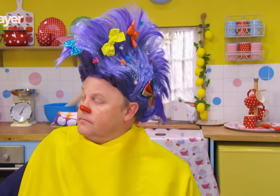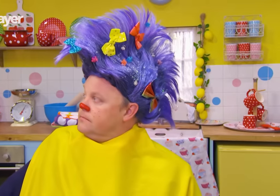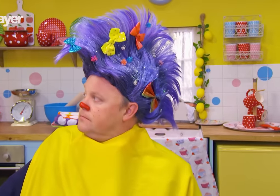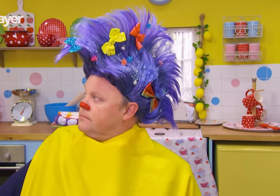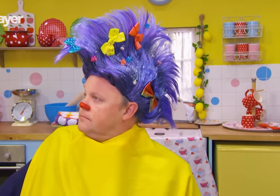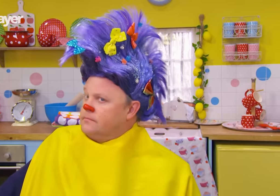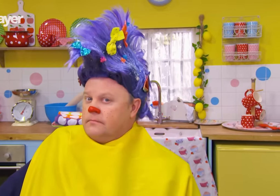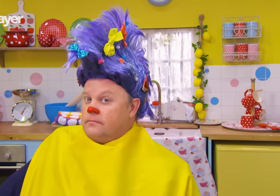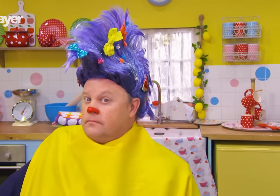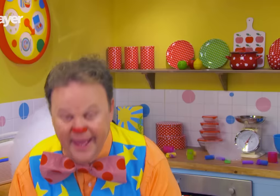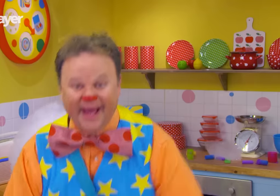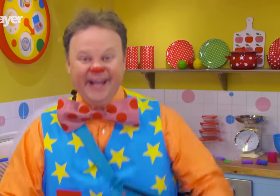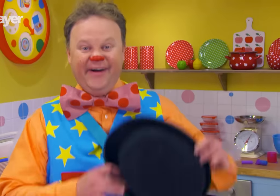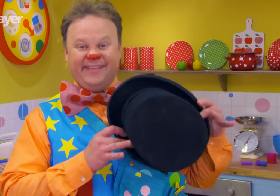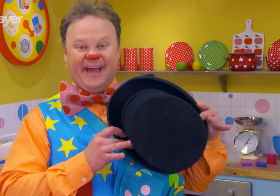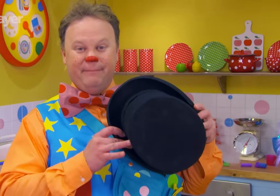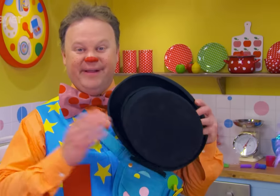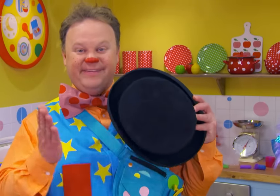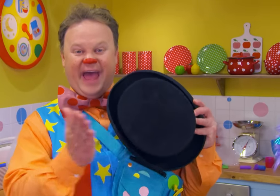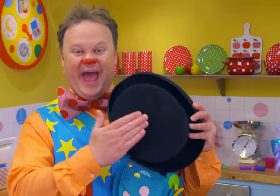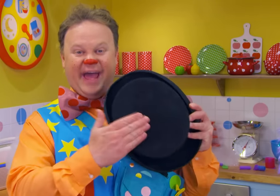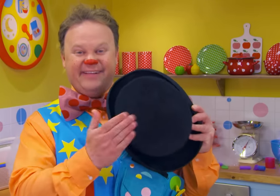forgotten, Mr. Tumble? Lord Tumble's hat!